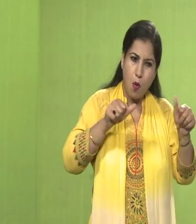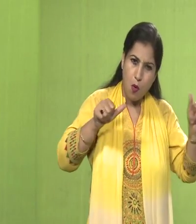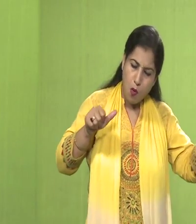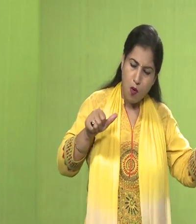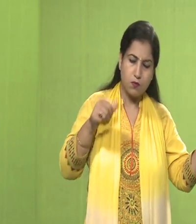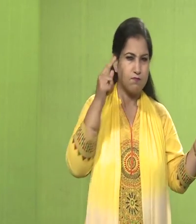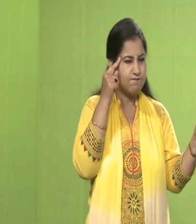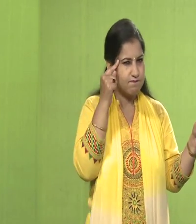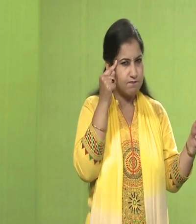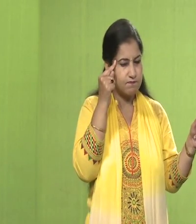difficult.